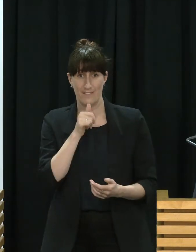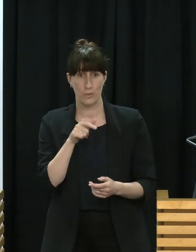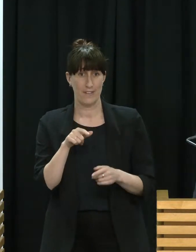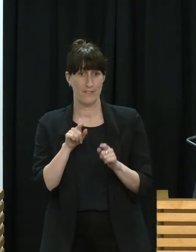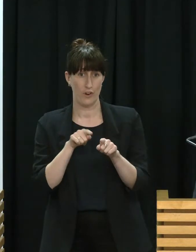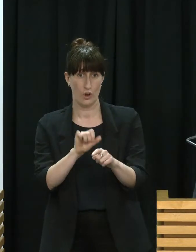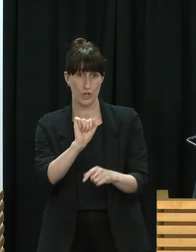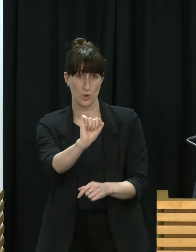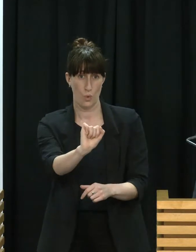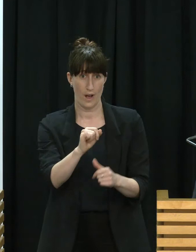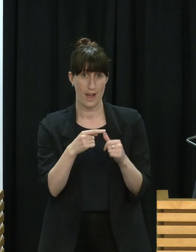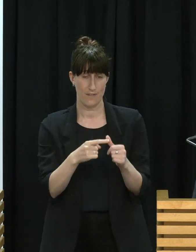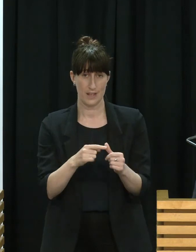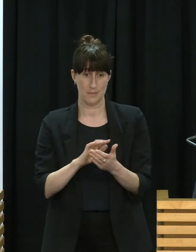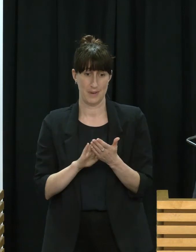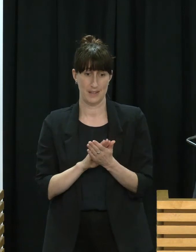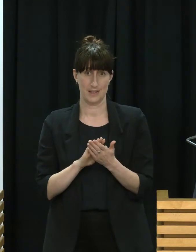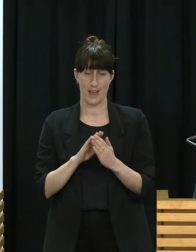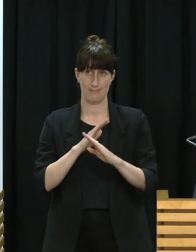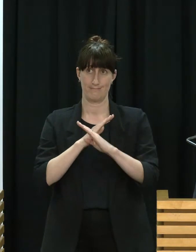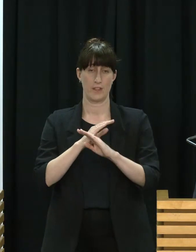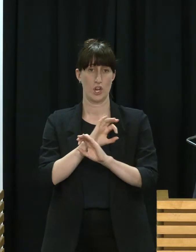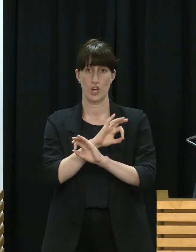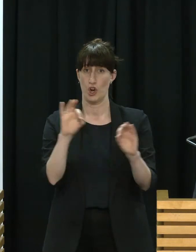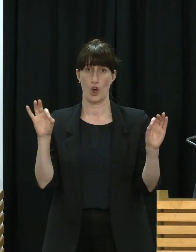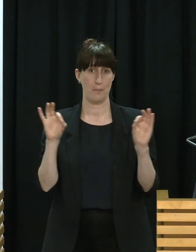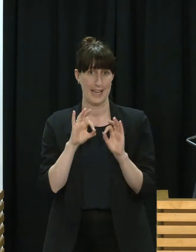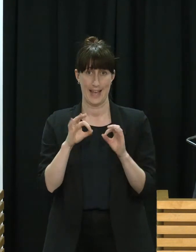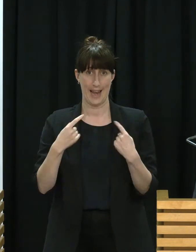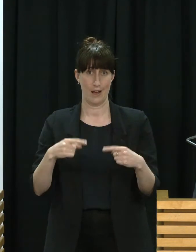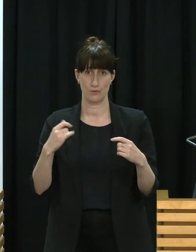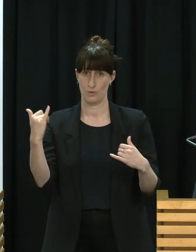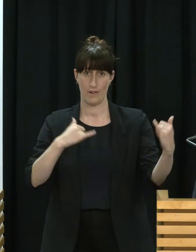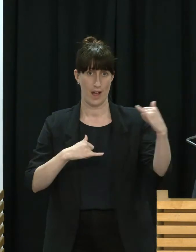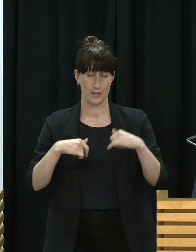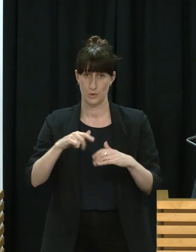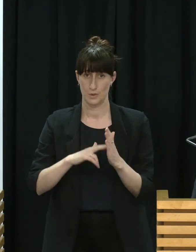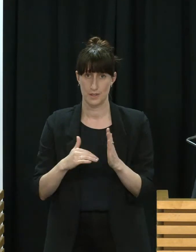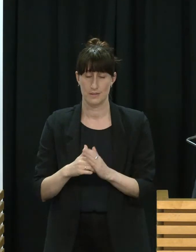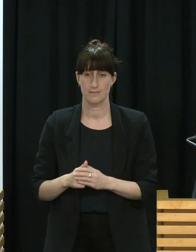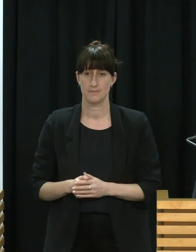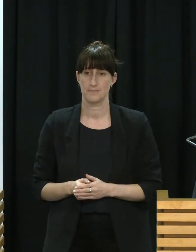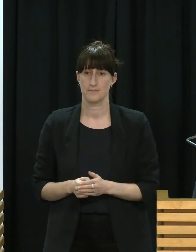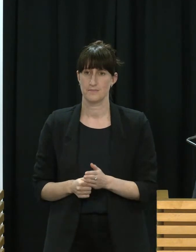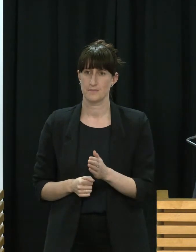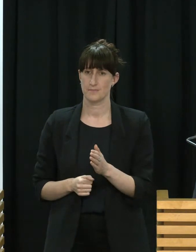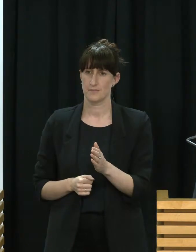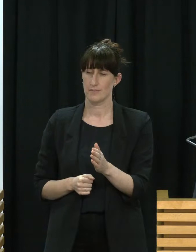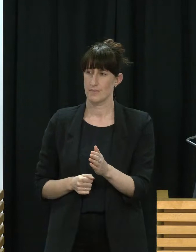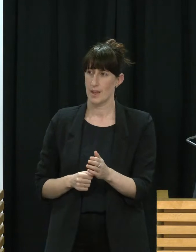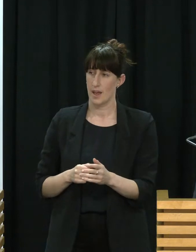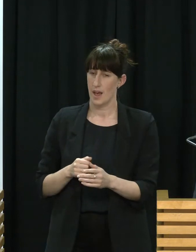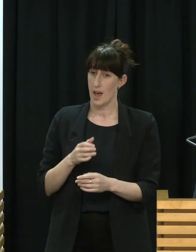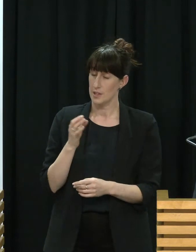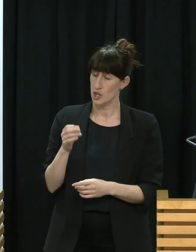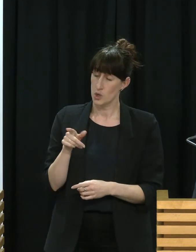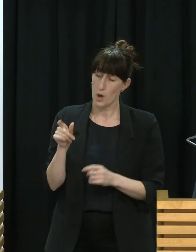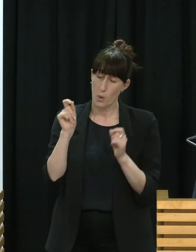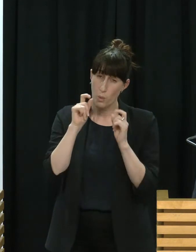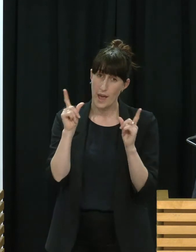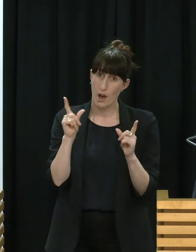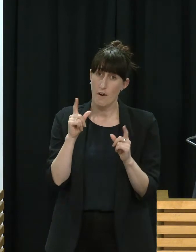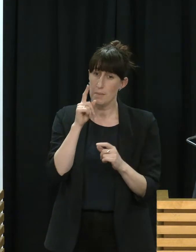bubble. Minister, are you aware of any symptomatic people who are still unable to get tests, or still in line?